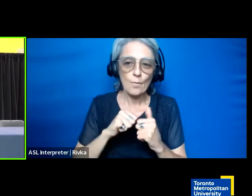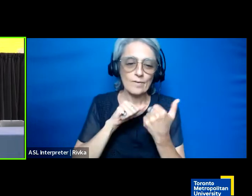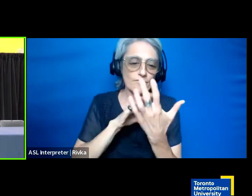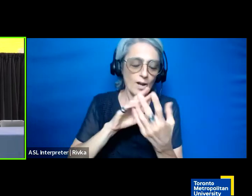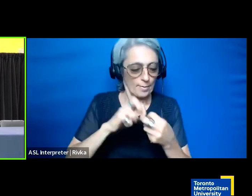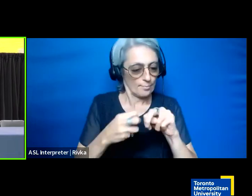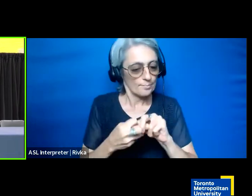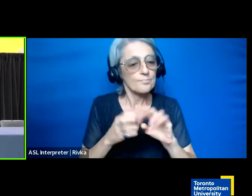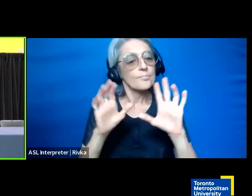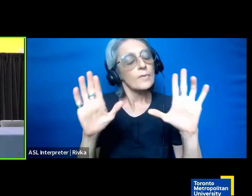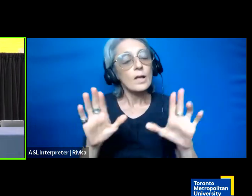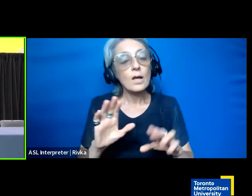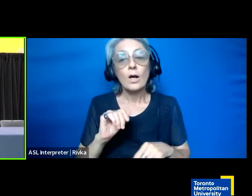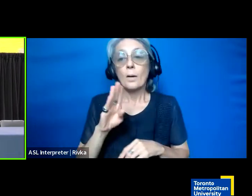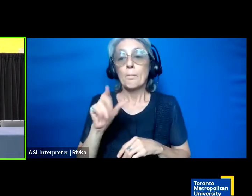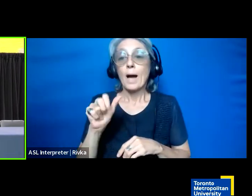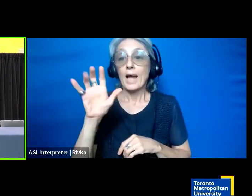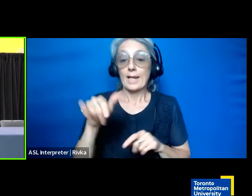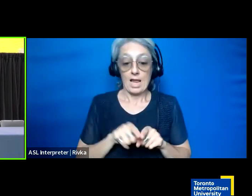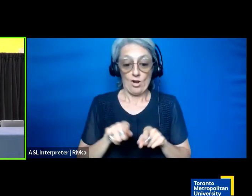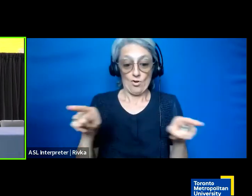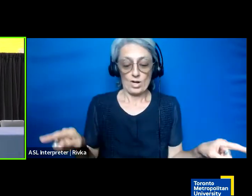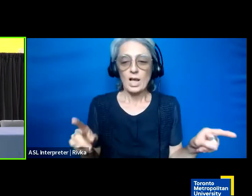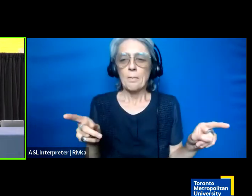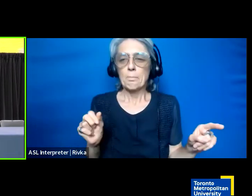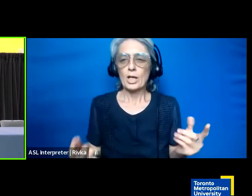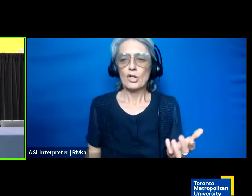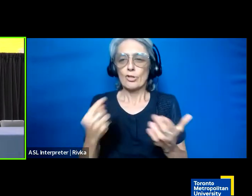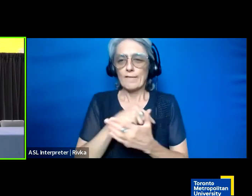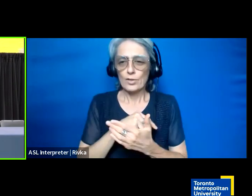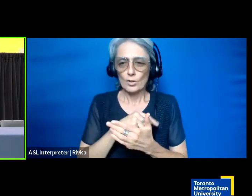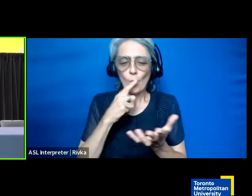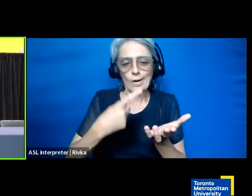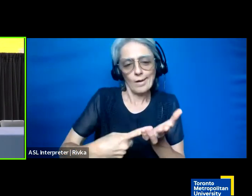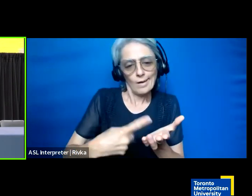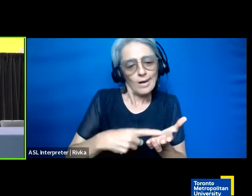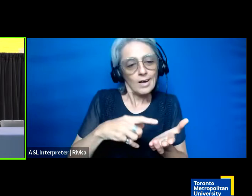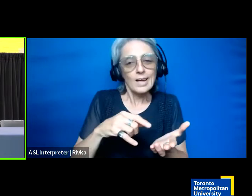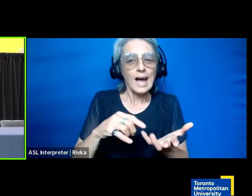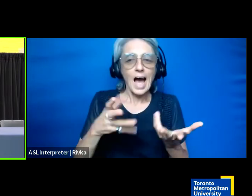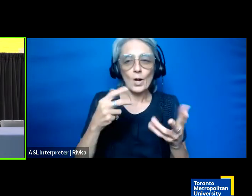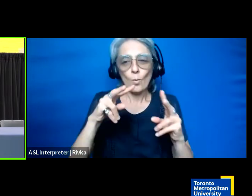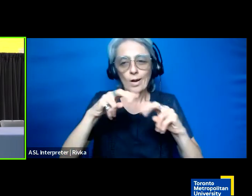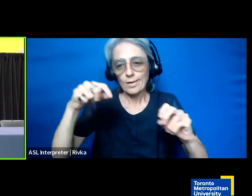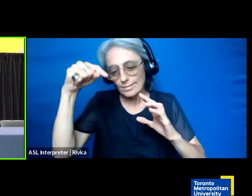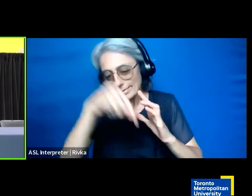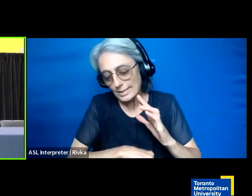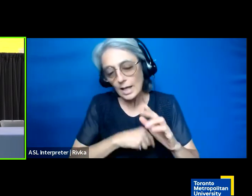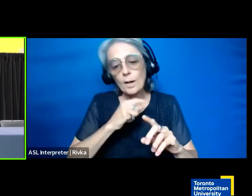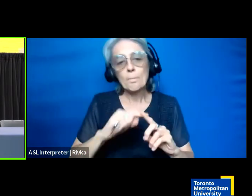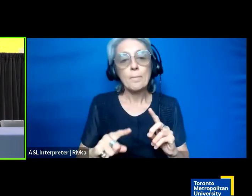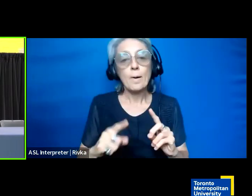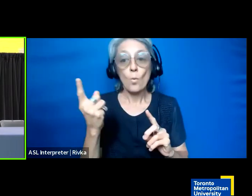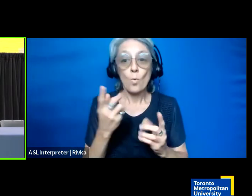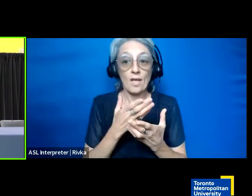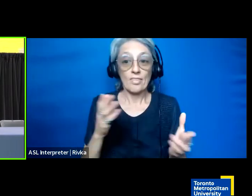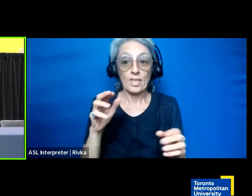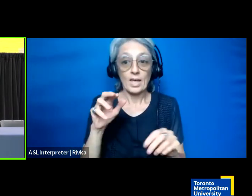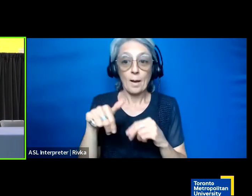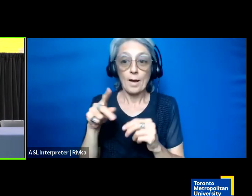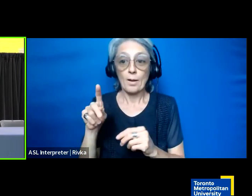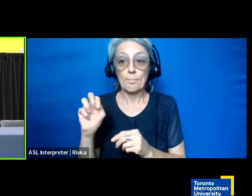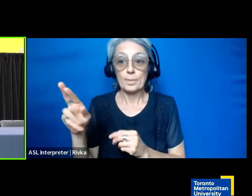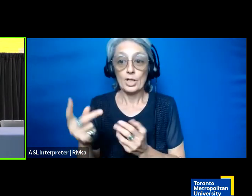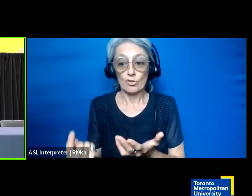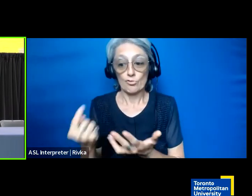which is the peer review, without delving into details of that. I think that one framing that we should not forget about the peer review is that it has